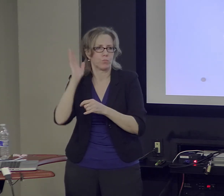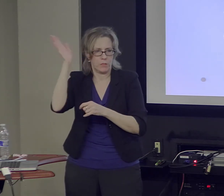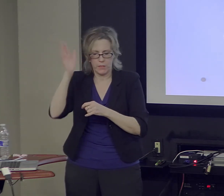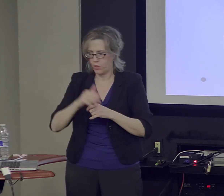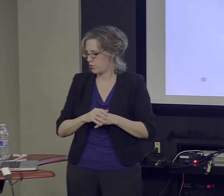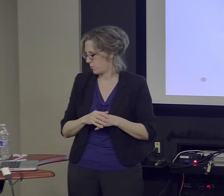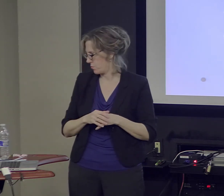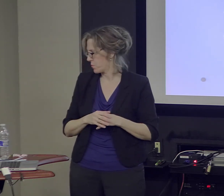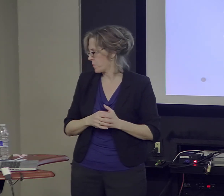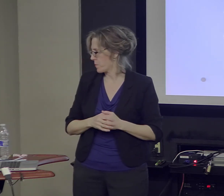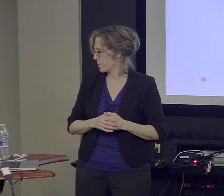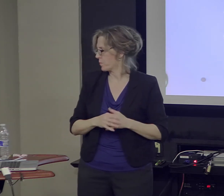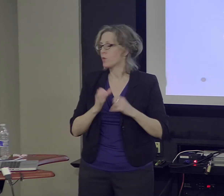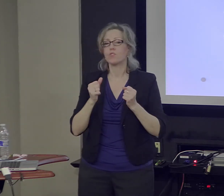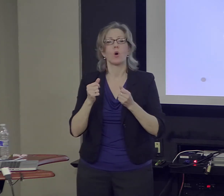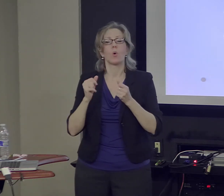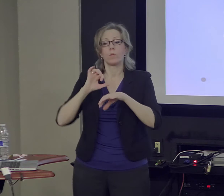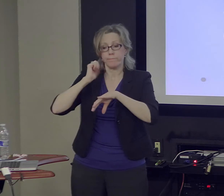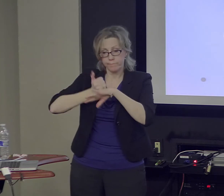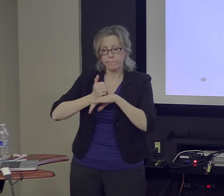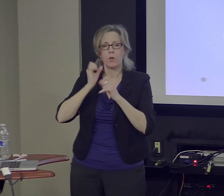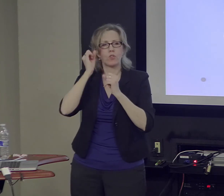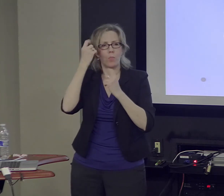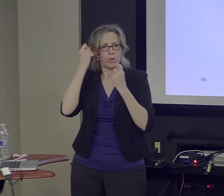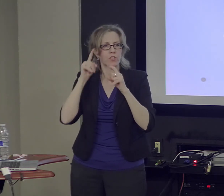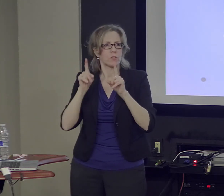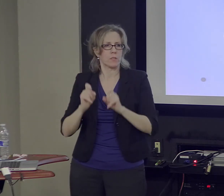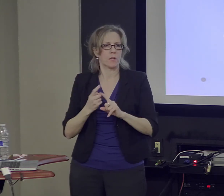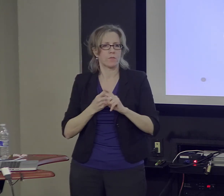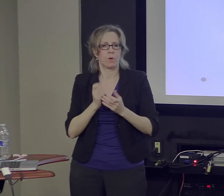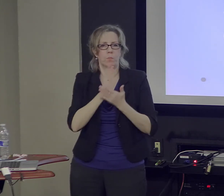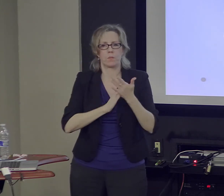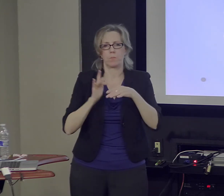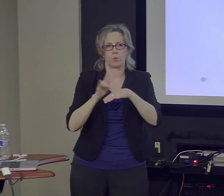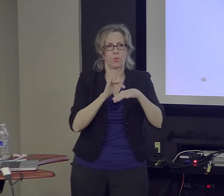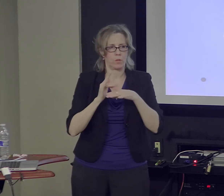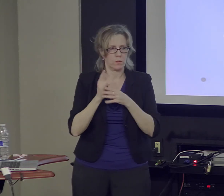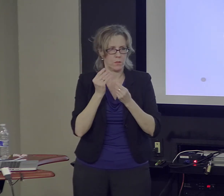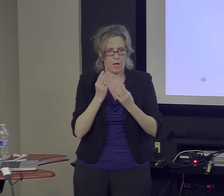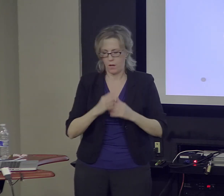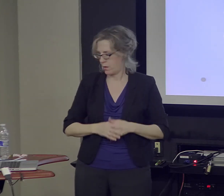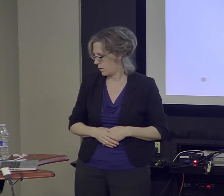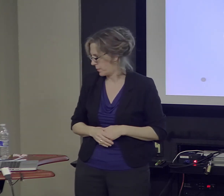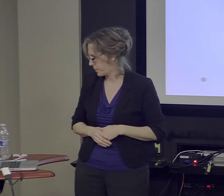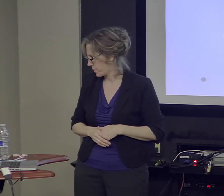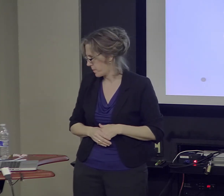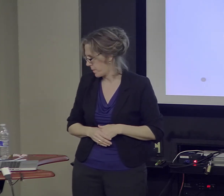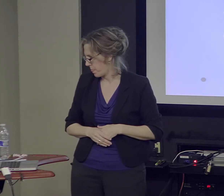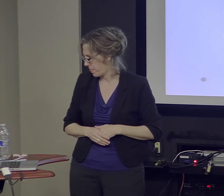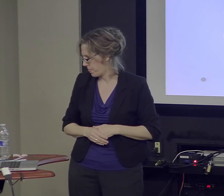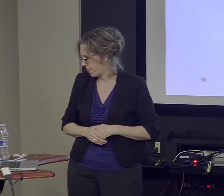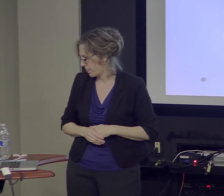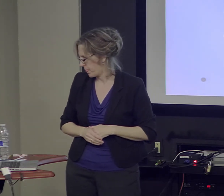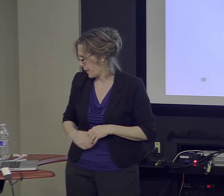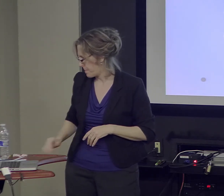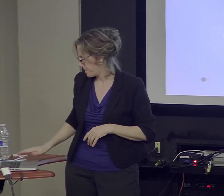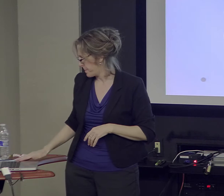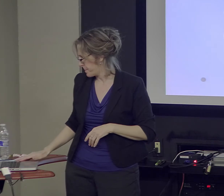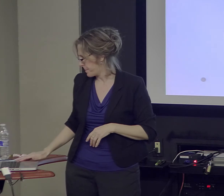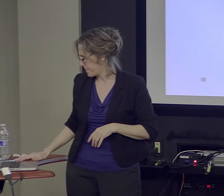based on that full presentation that was given initially, and then come up with a comprehension test to provide to